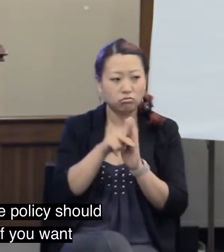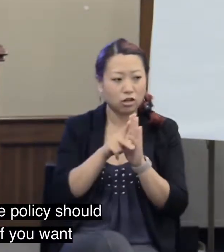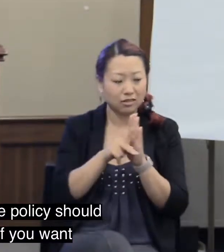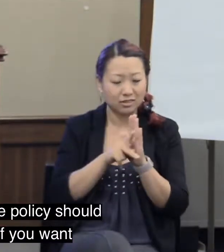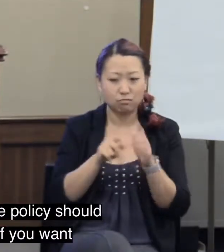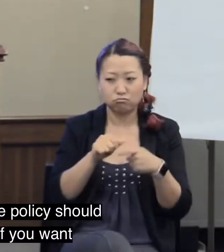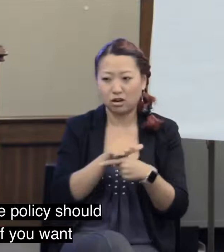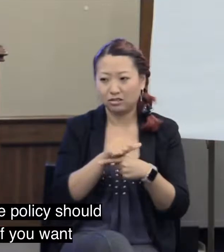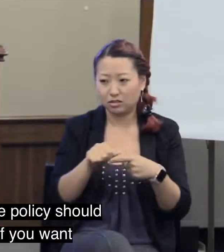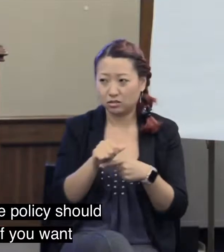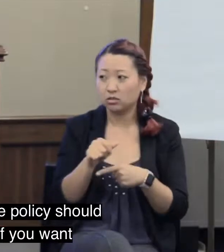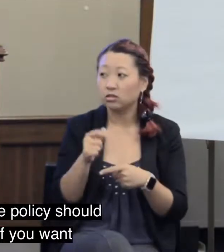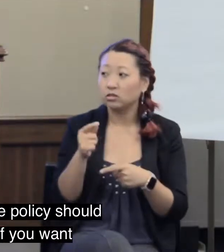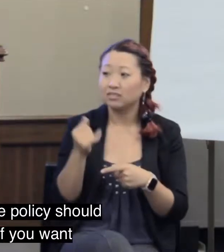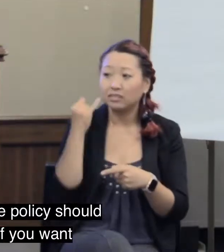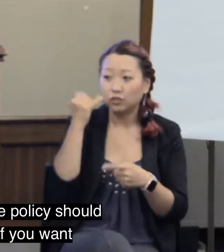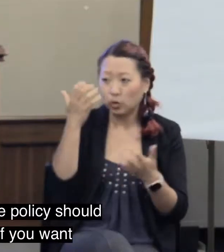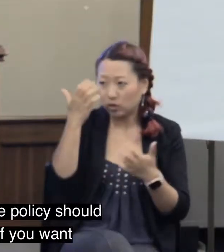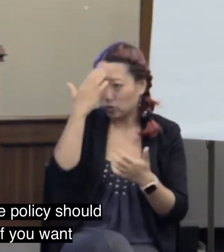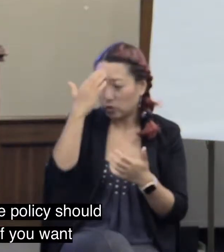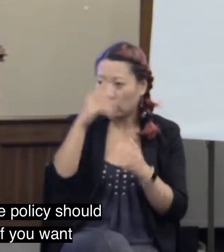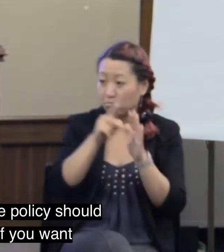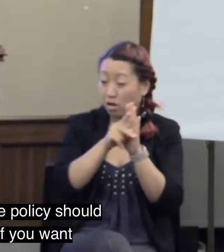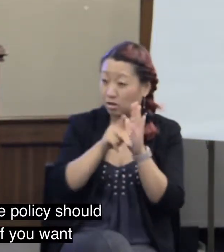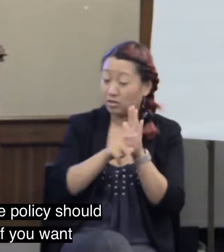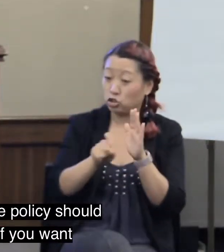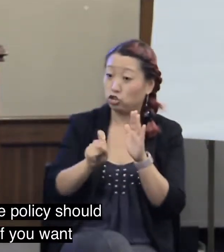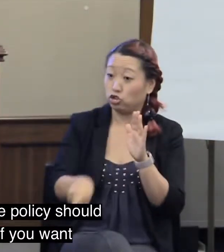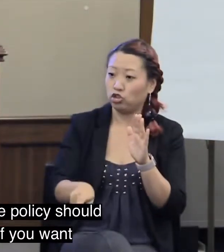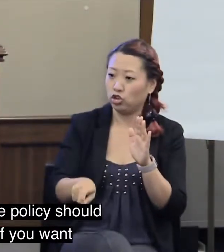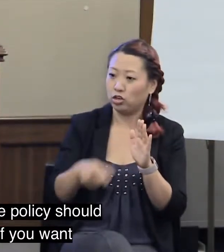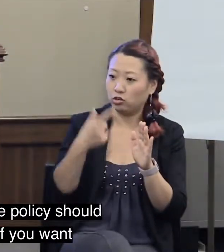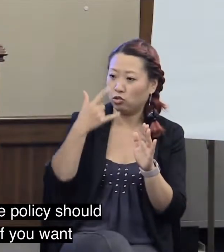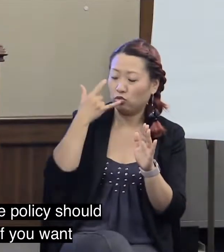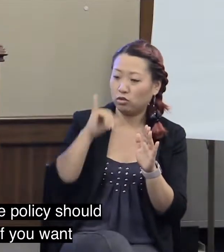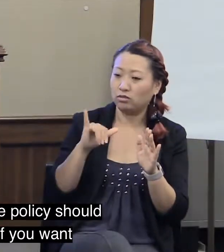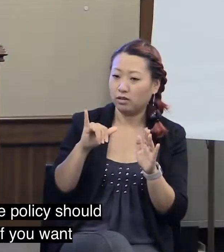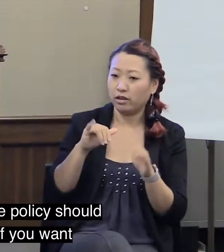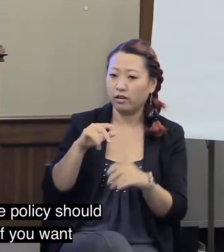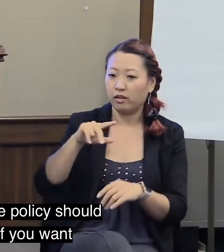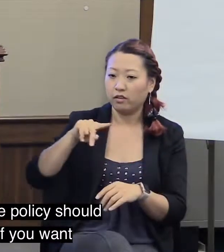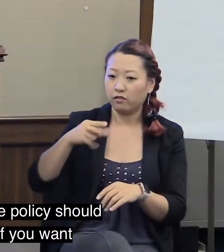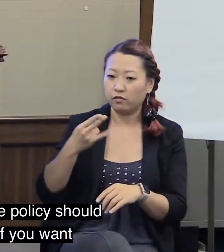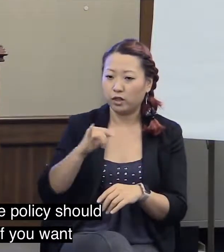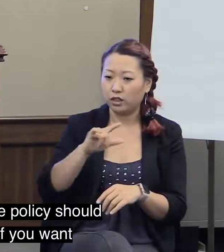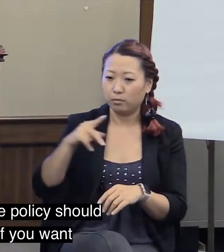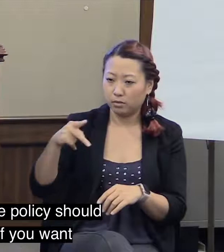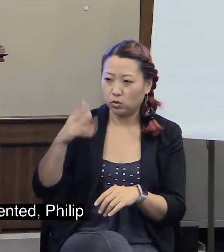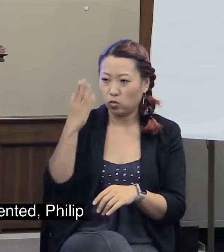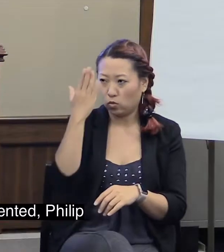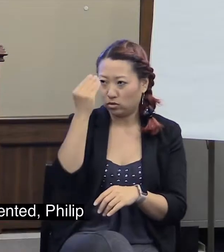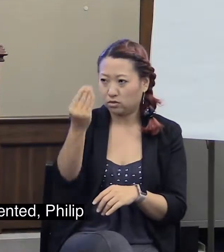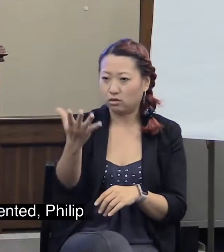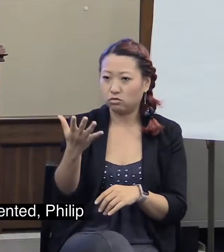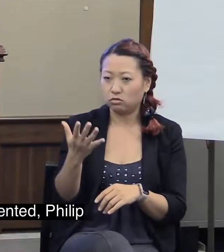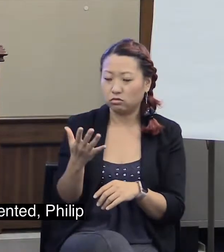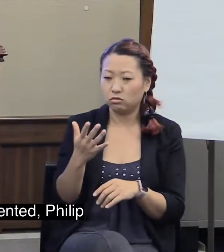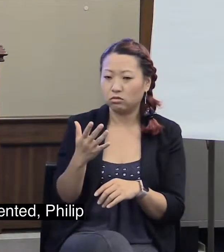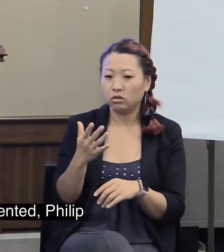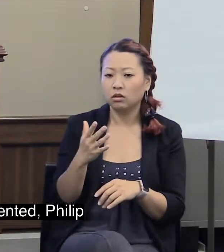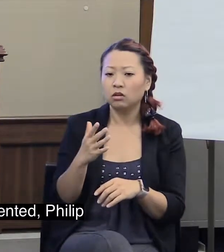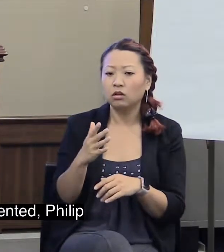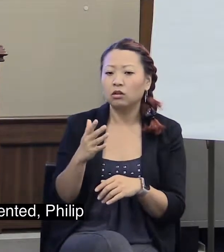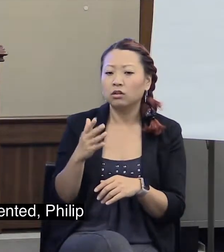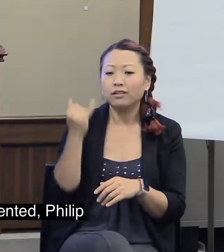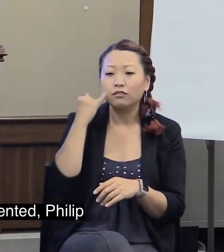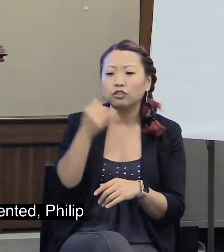Practices. So if you want to know what the policy should be, Philip will tell you. If you want to know how to get it